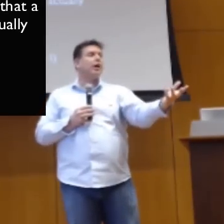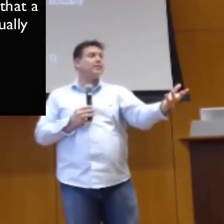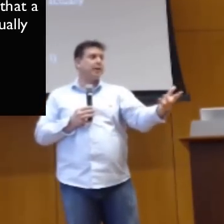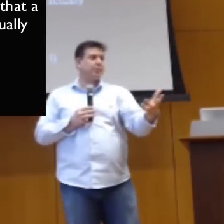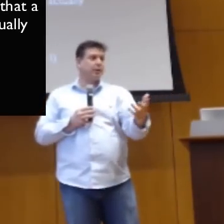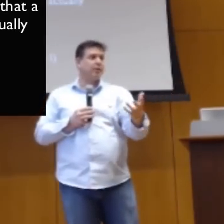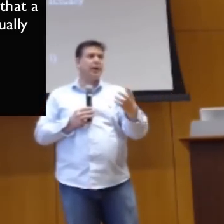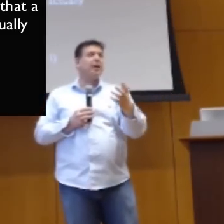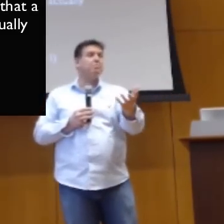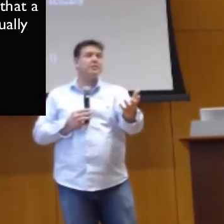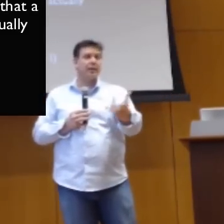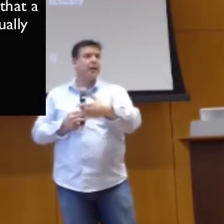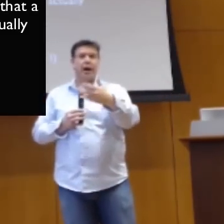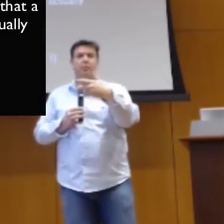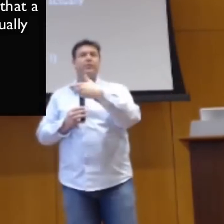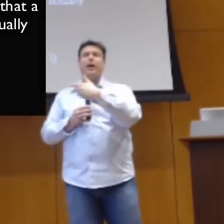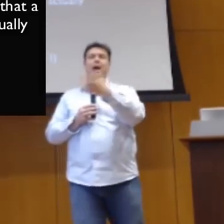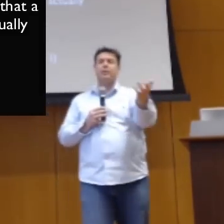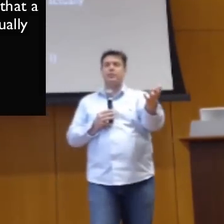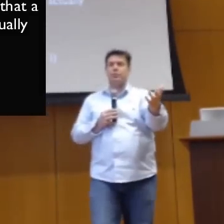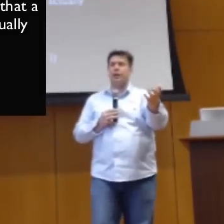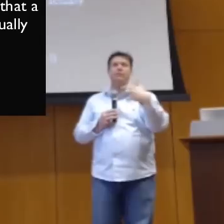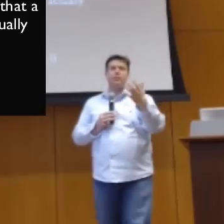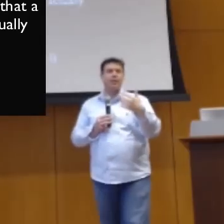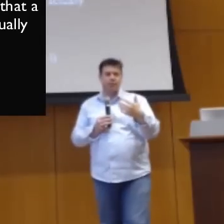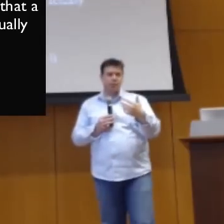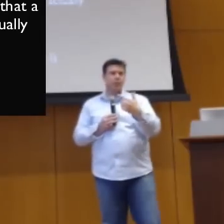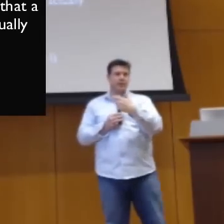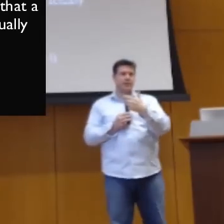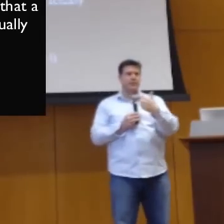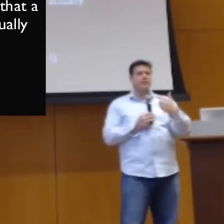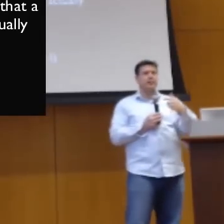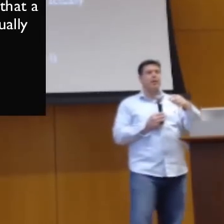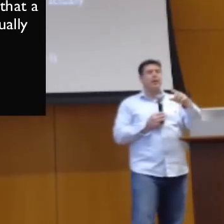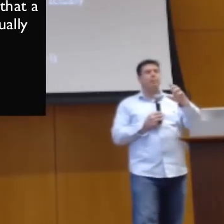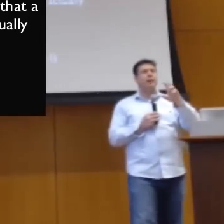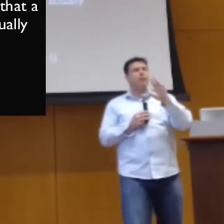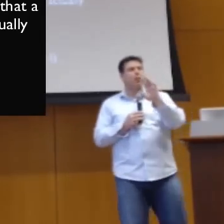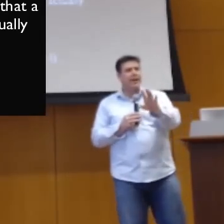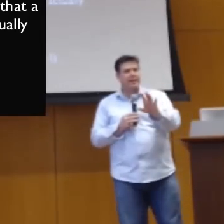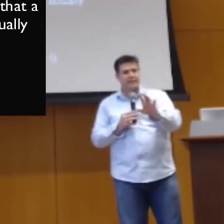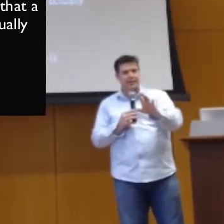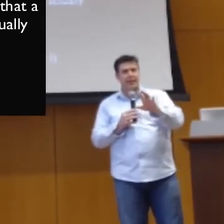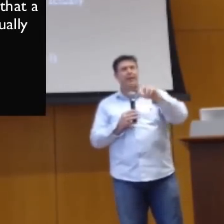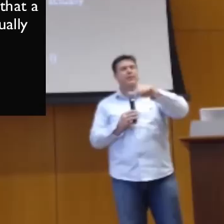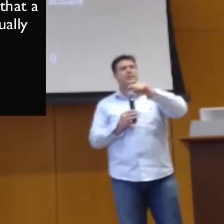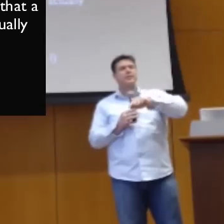concept here that I'm missing, I'd be very happy to get feedback from this concept. But from what I can see, this is